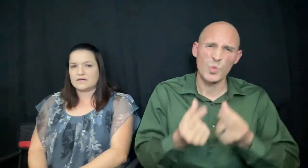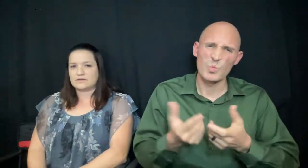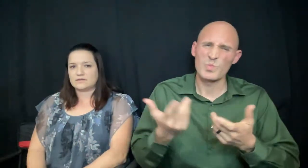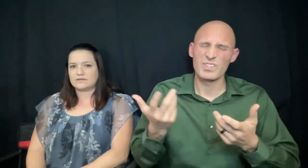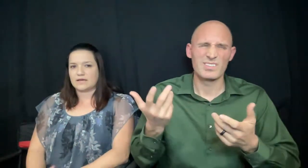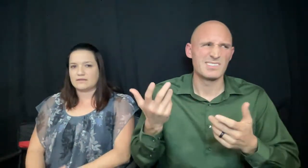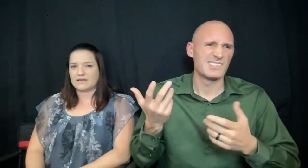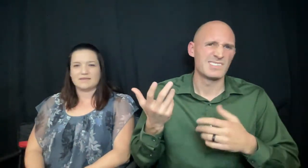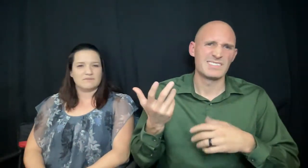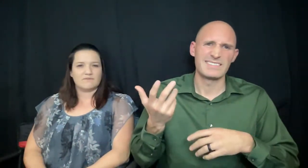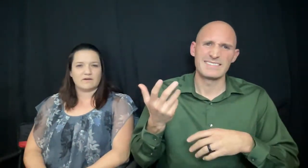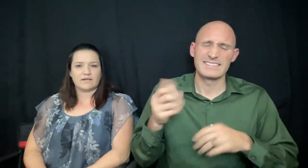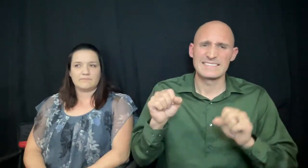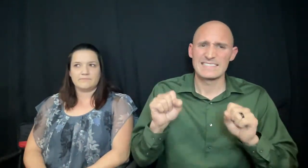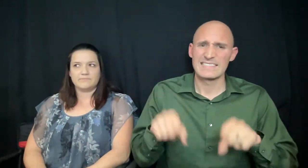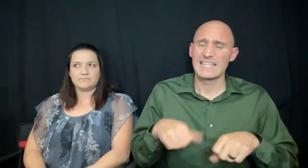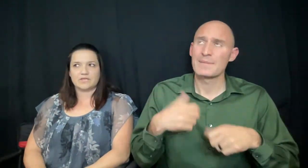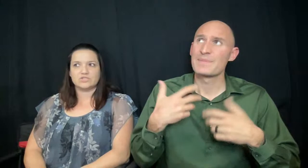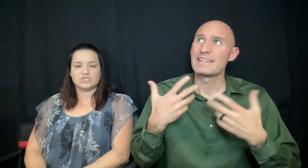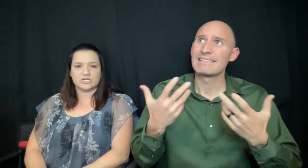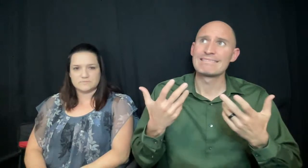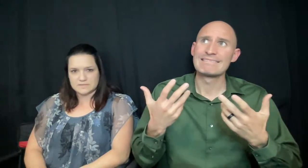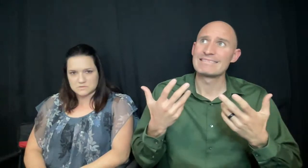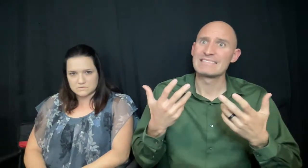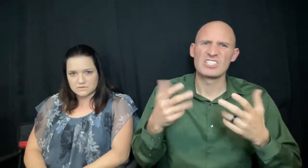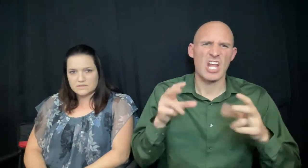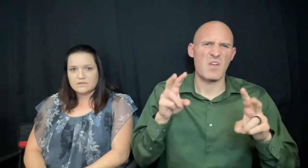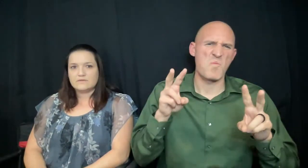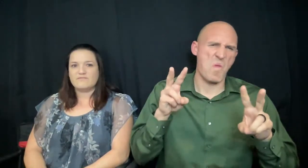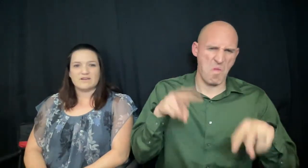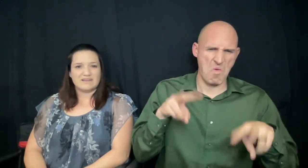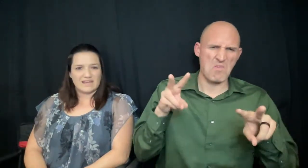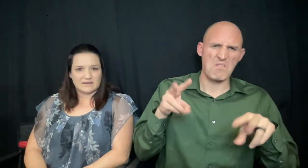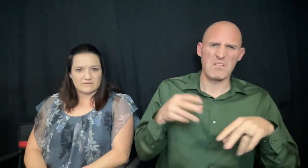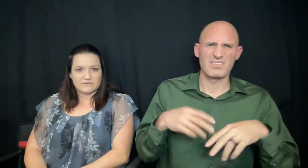there that can be very judgmental, very negative.